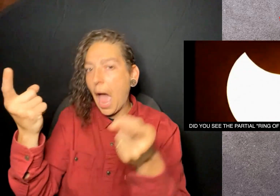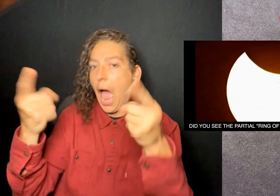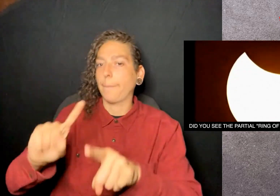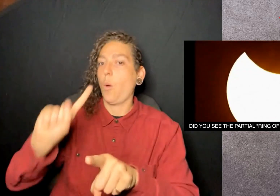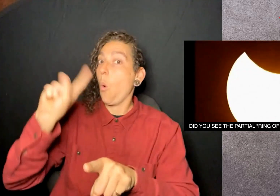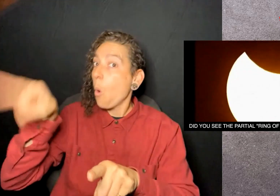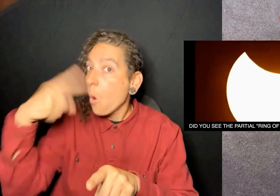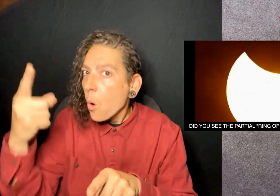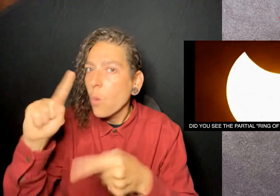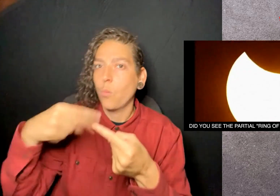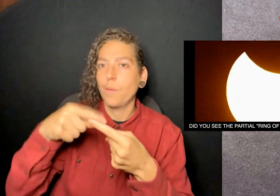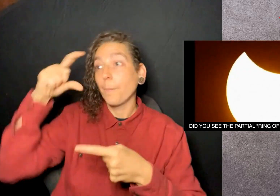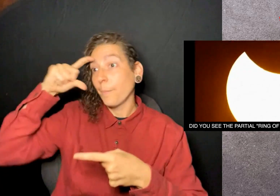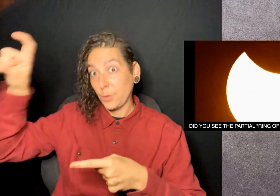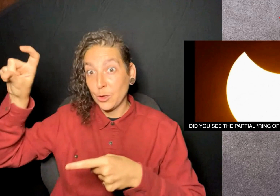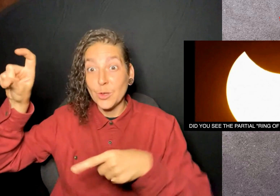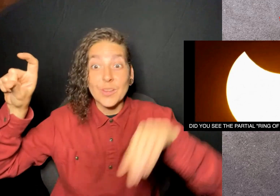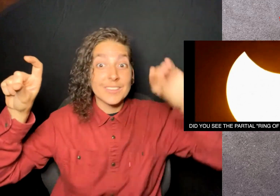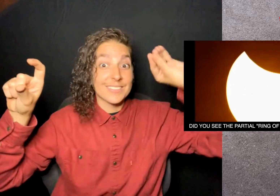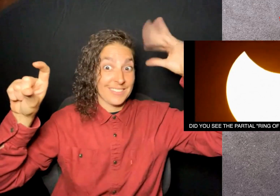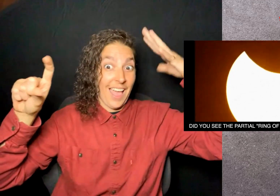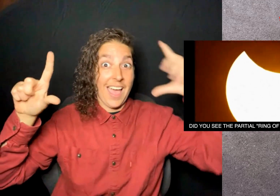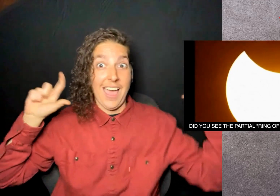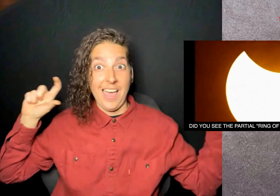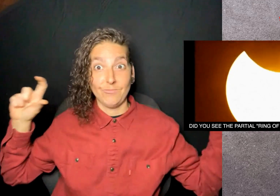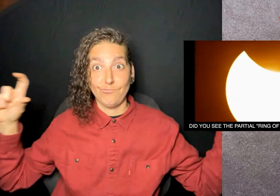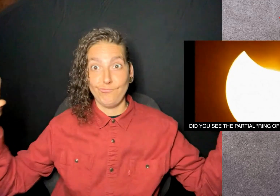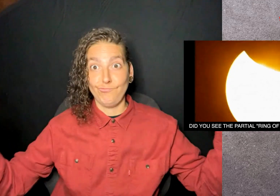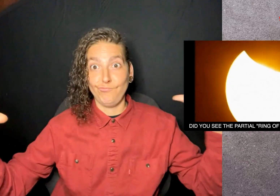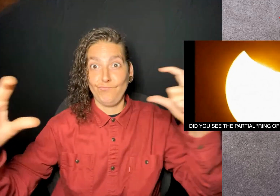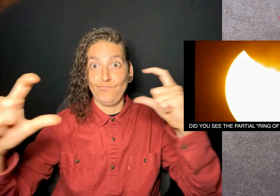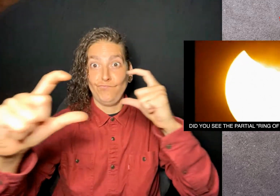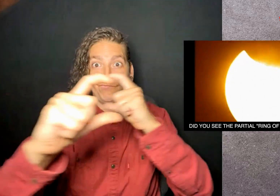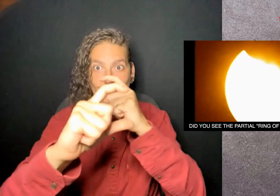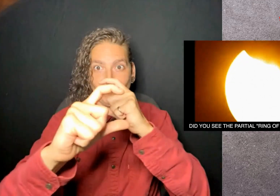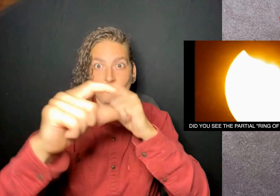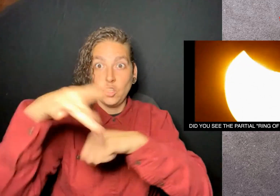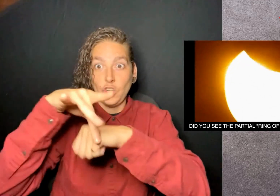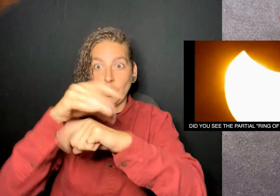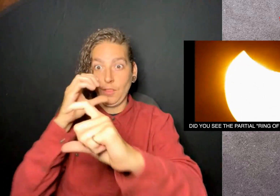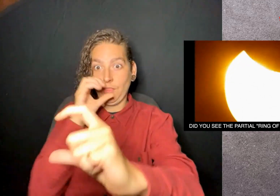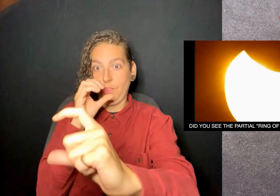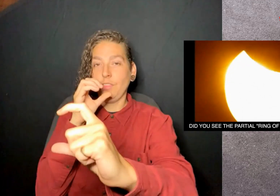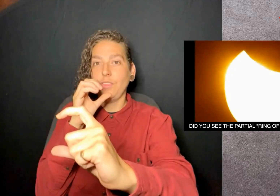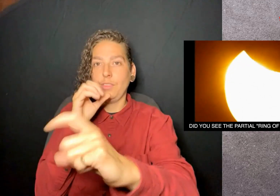that occurs when the moon passes between the earth and the sun.